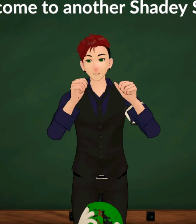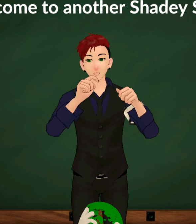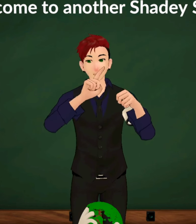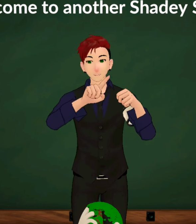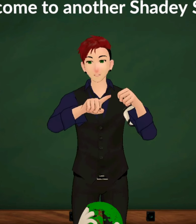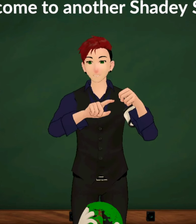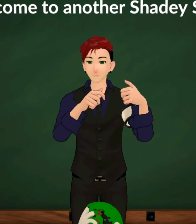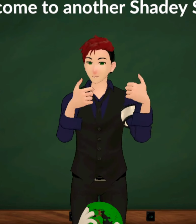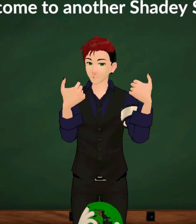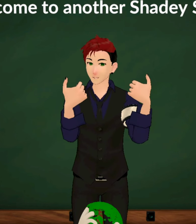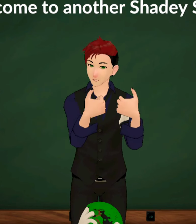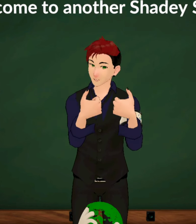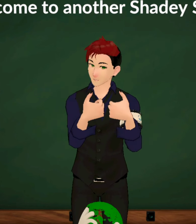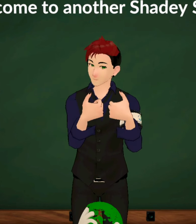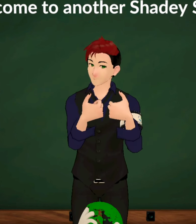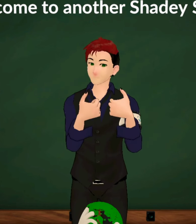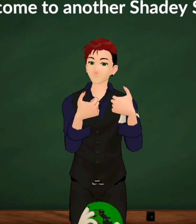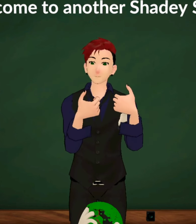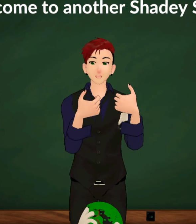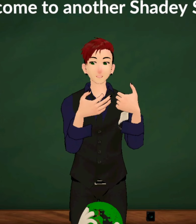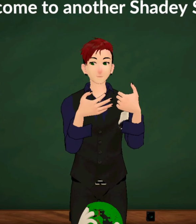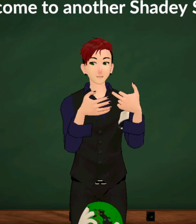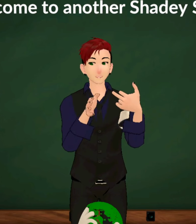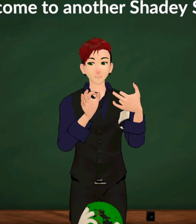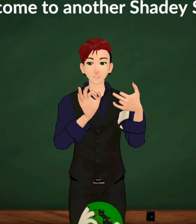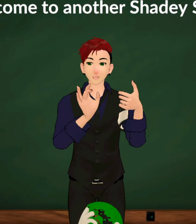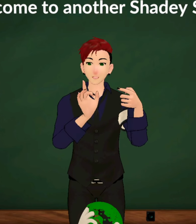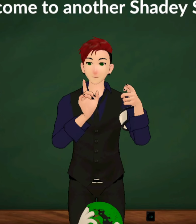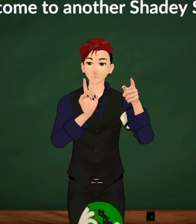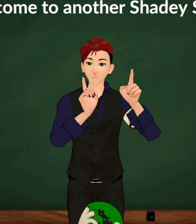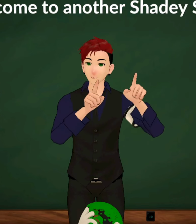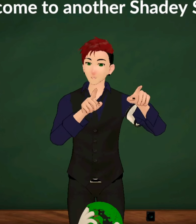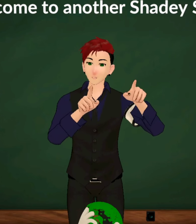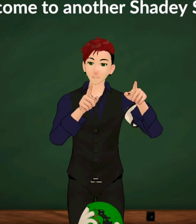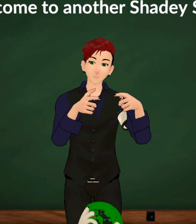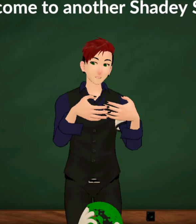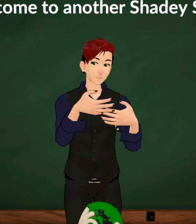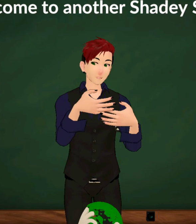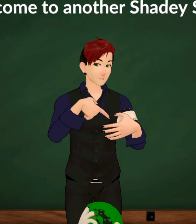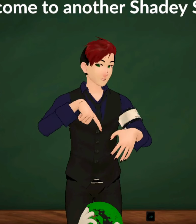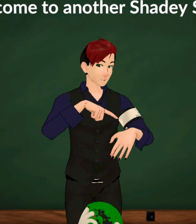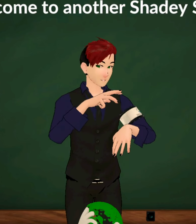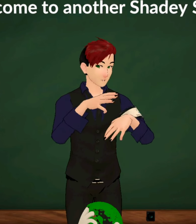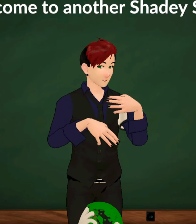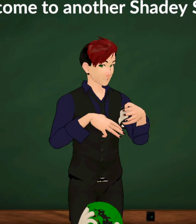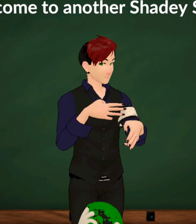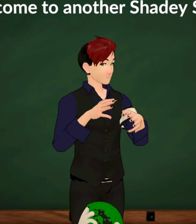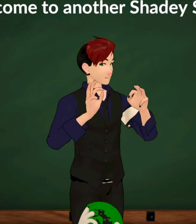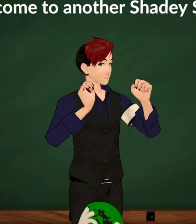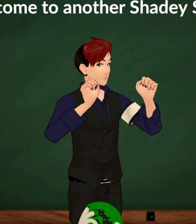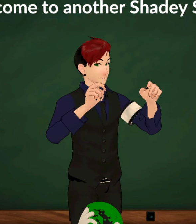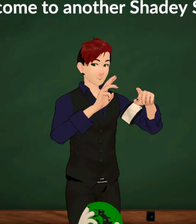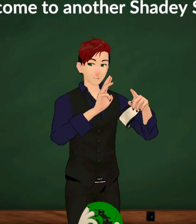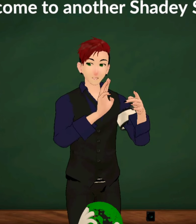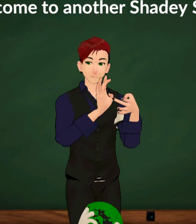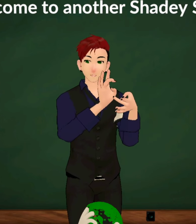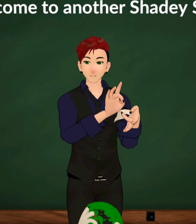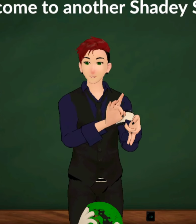I teach a game. In that, like, we go to the Among Us world and I teach vocabulary related